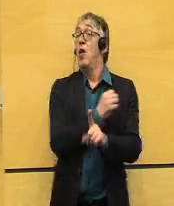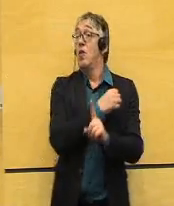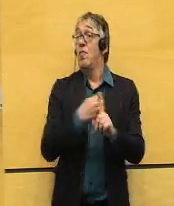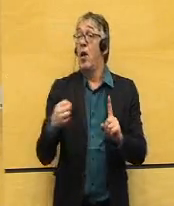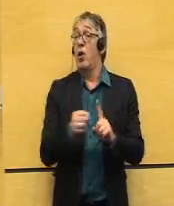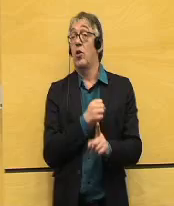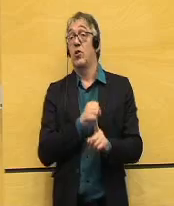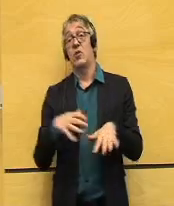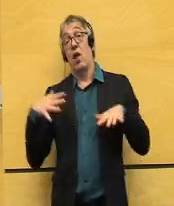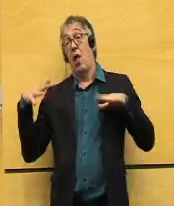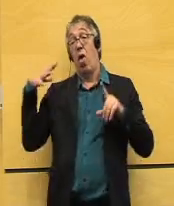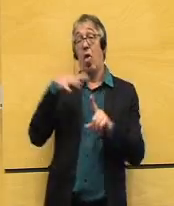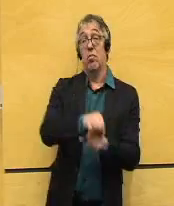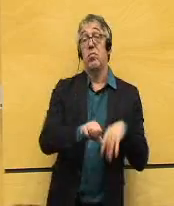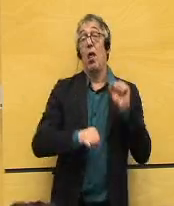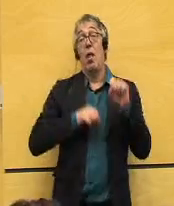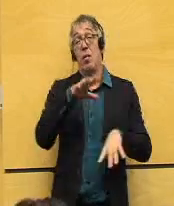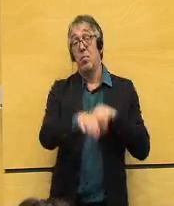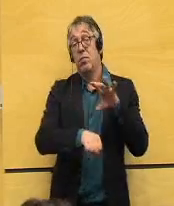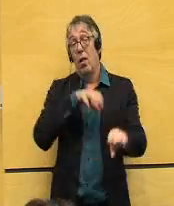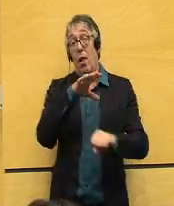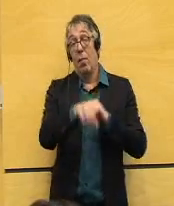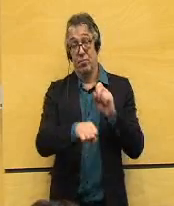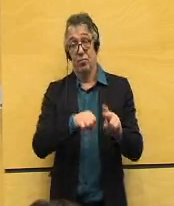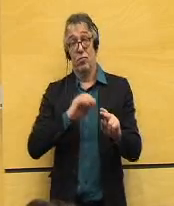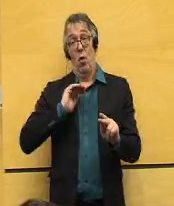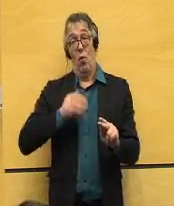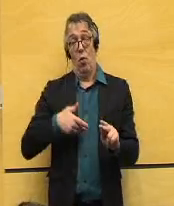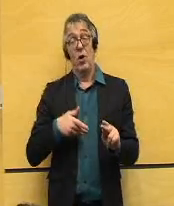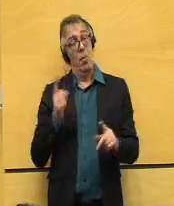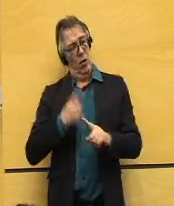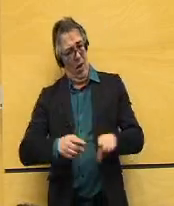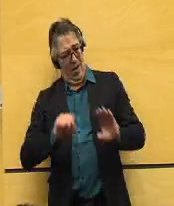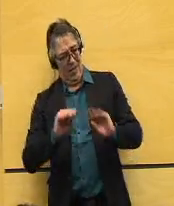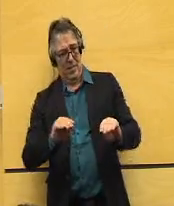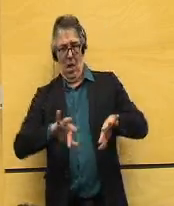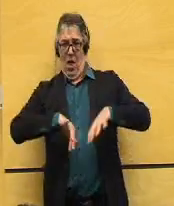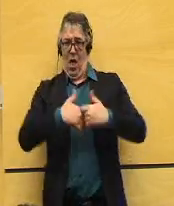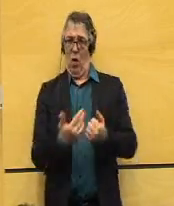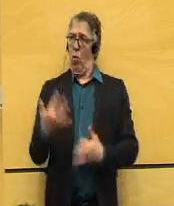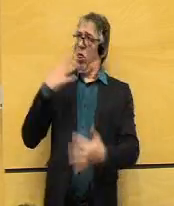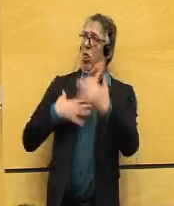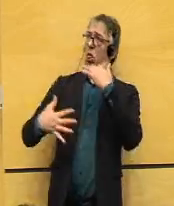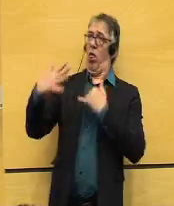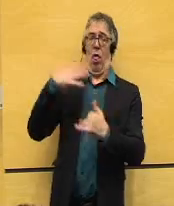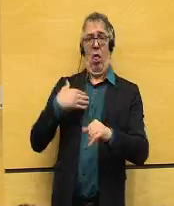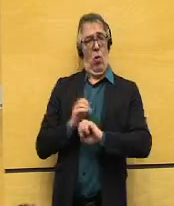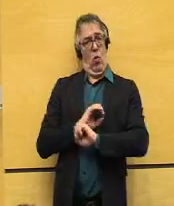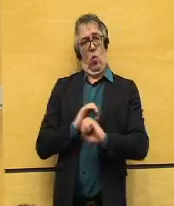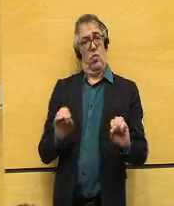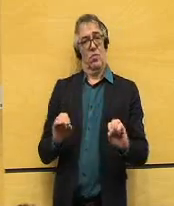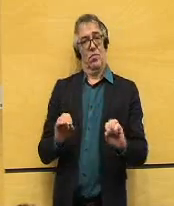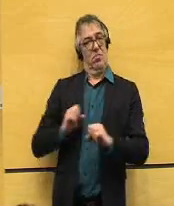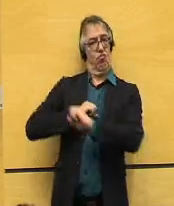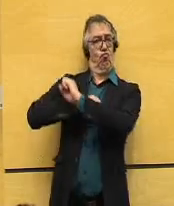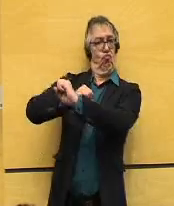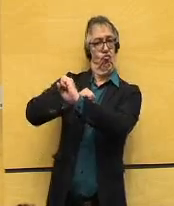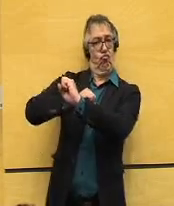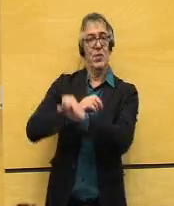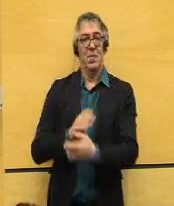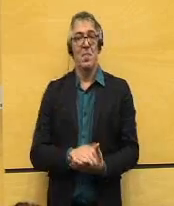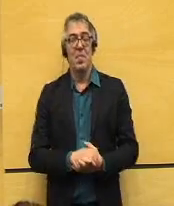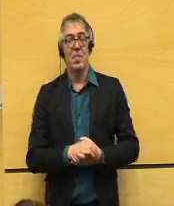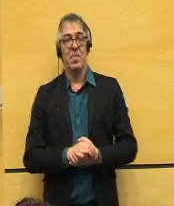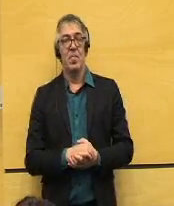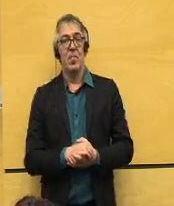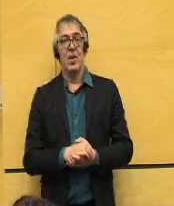and girls with disabilities, and how to protect themselves from being abused, including the social support